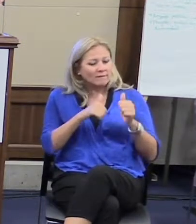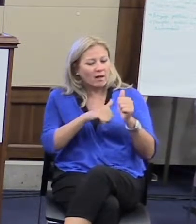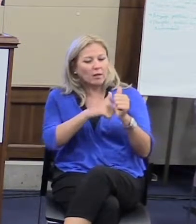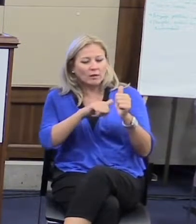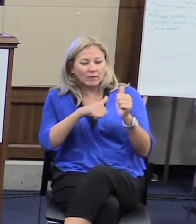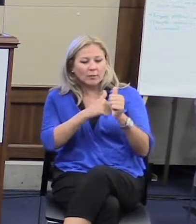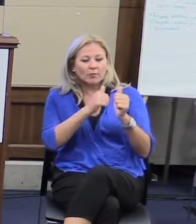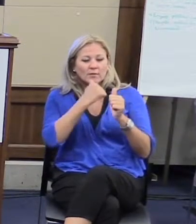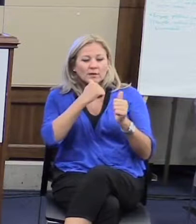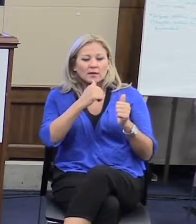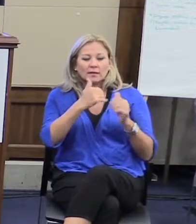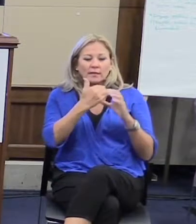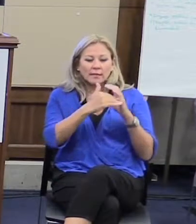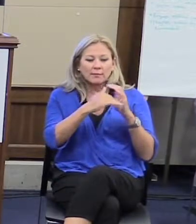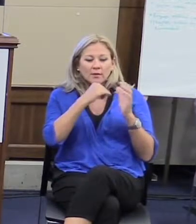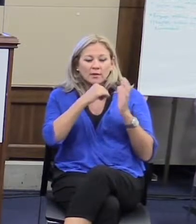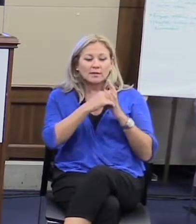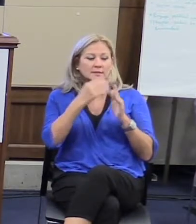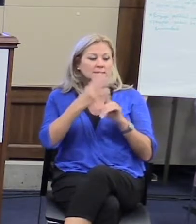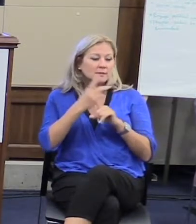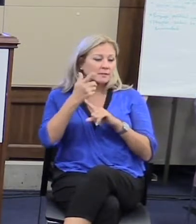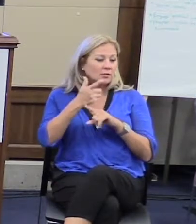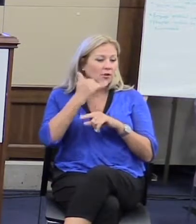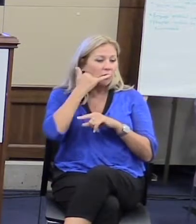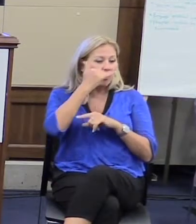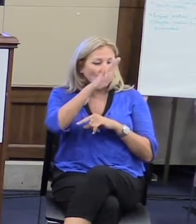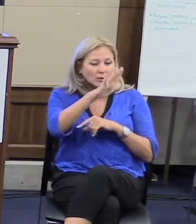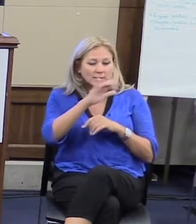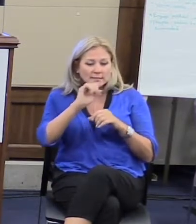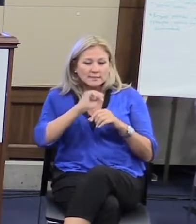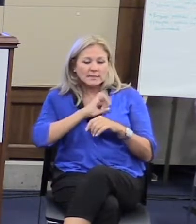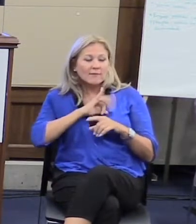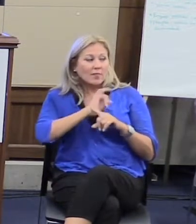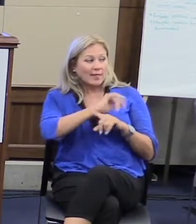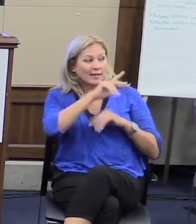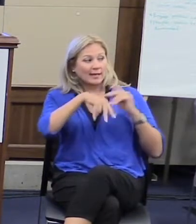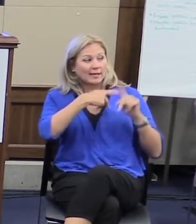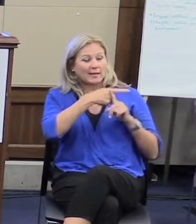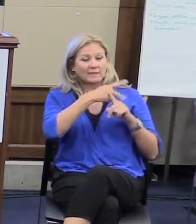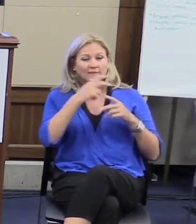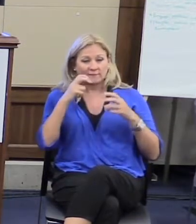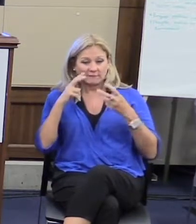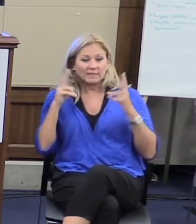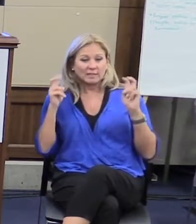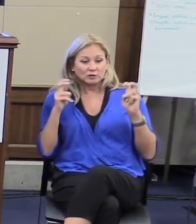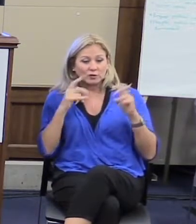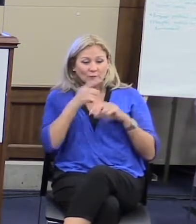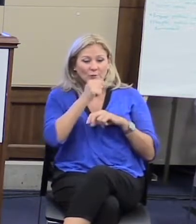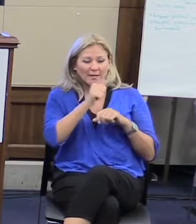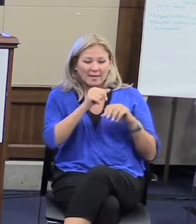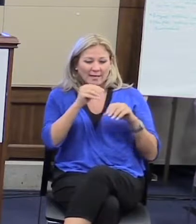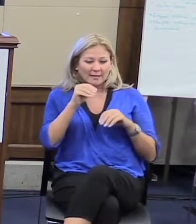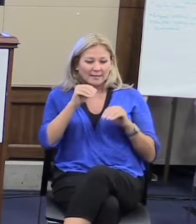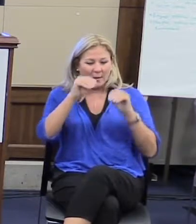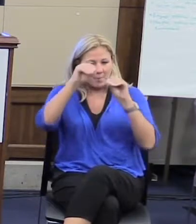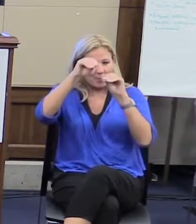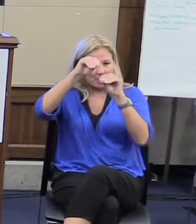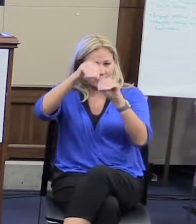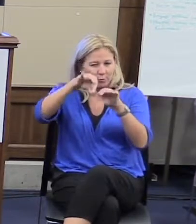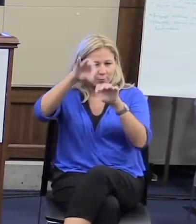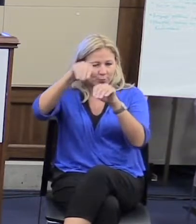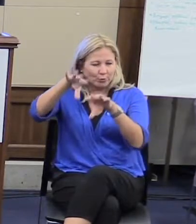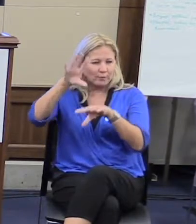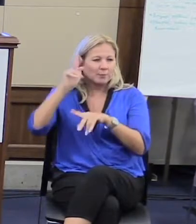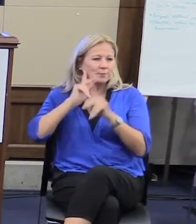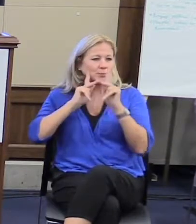and a letter, and then 6 months later you call back to their staff and follow up one more time. So those are the kinds of issues that if you can plant in the minds of members